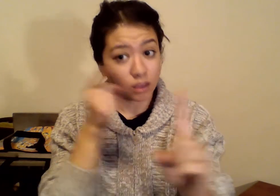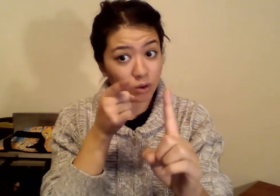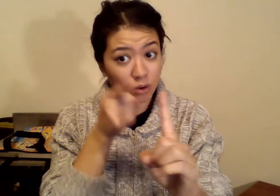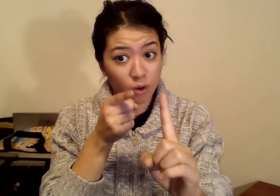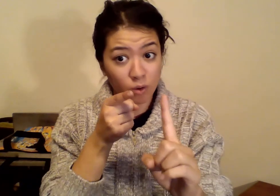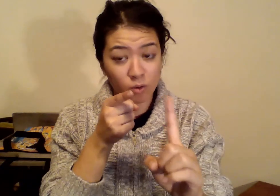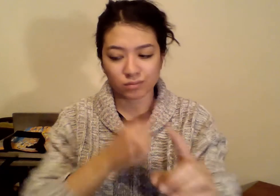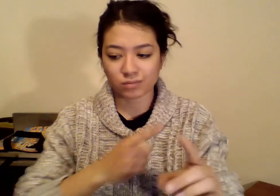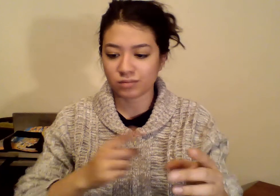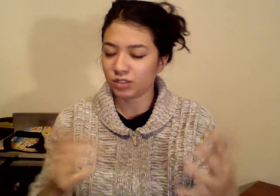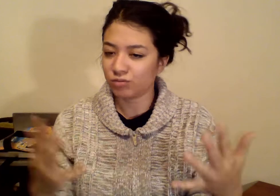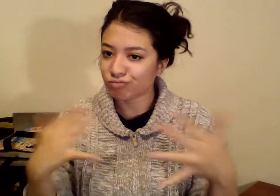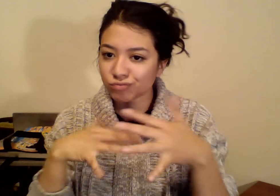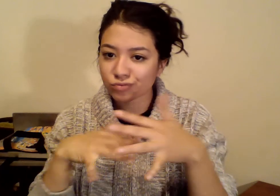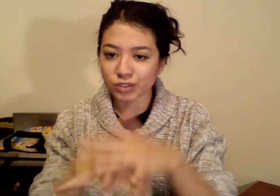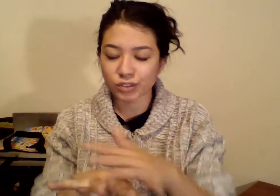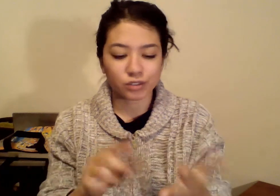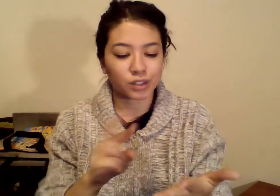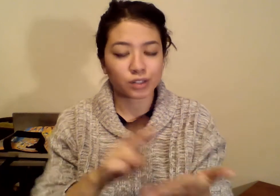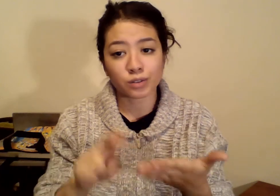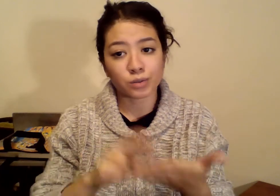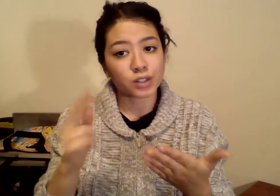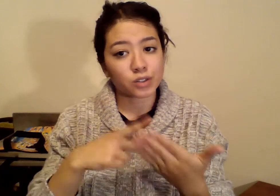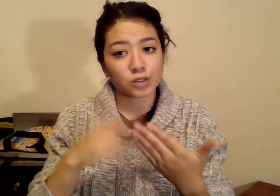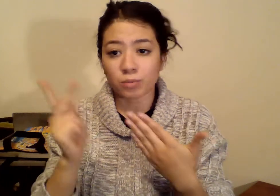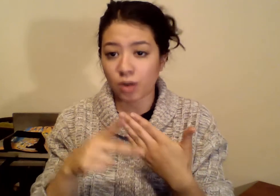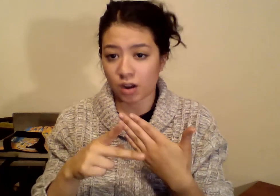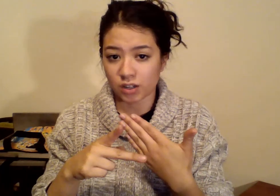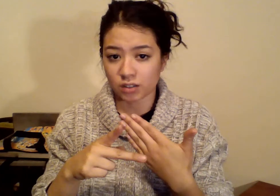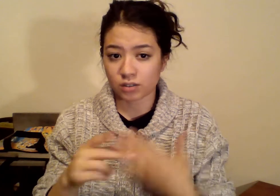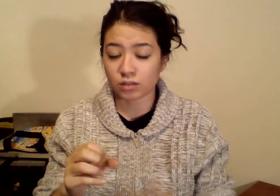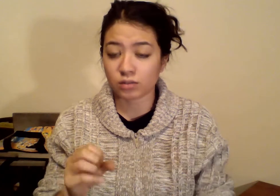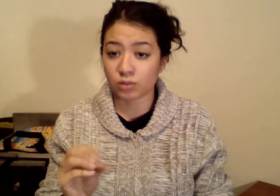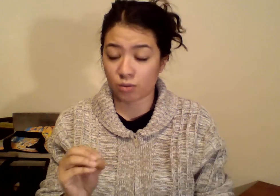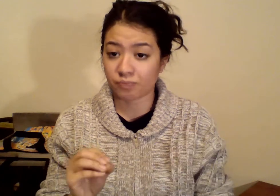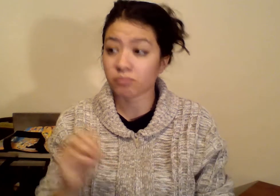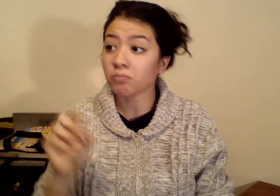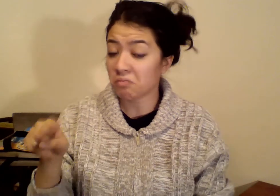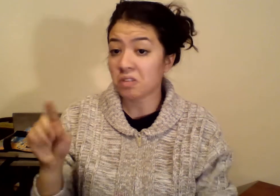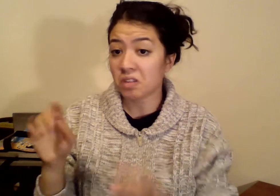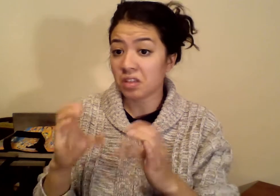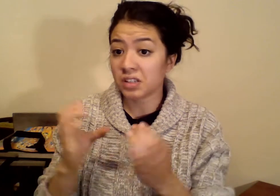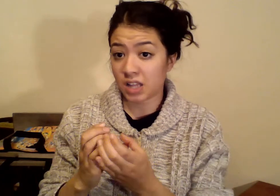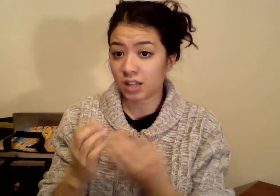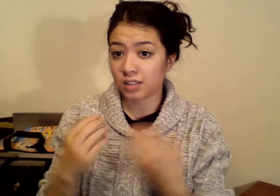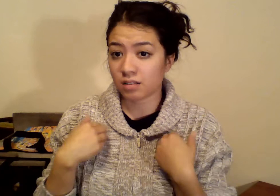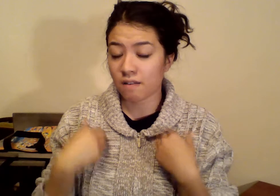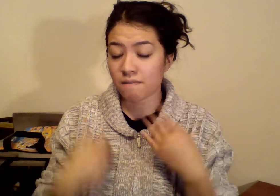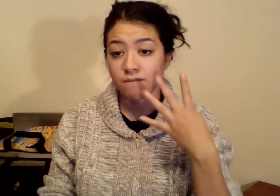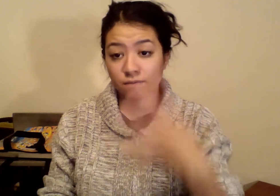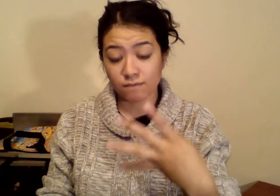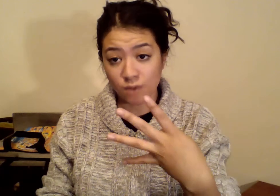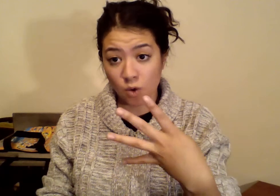my students. So what I do with this class is I have 4 content areas that I determine